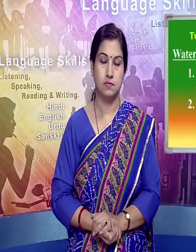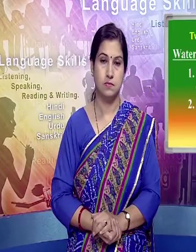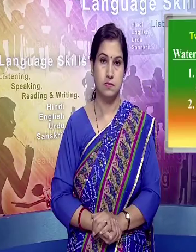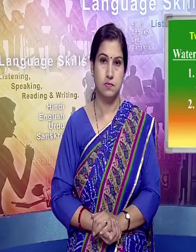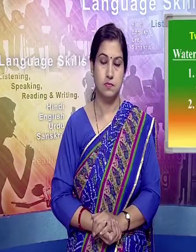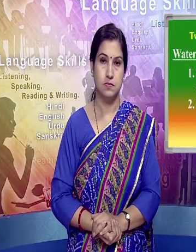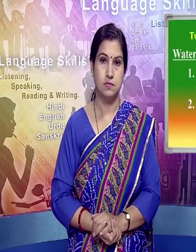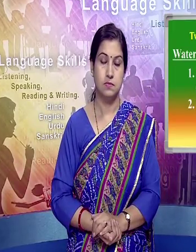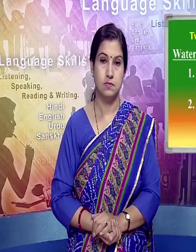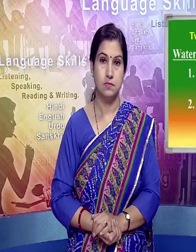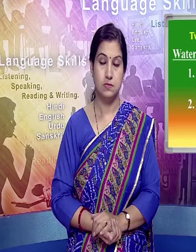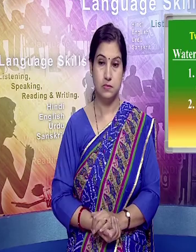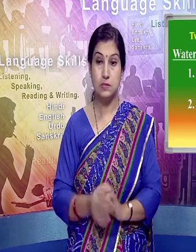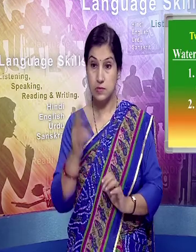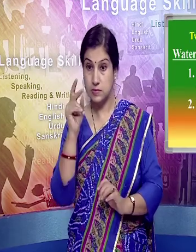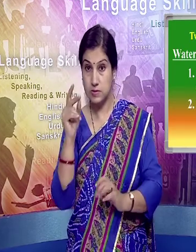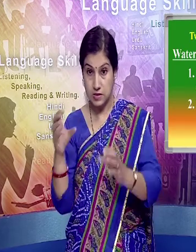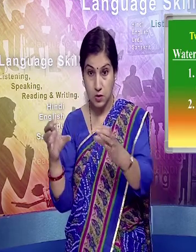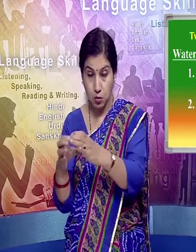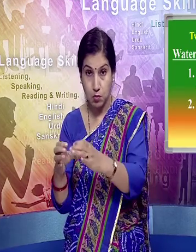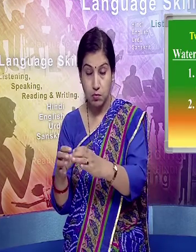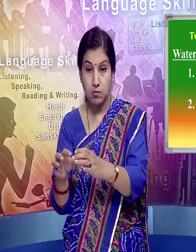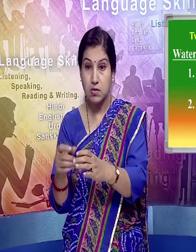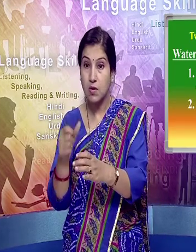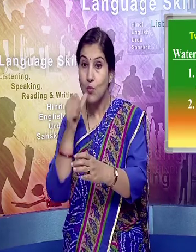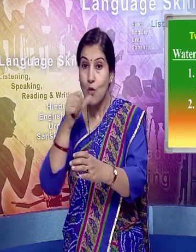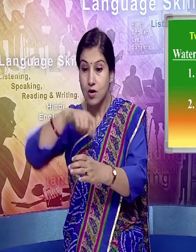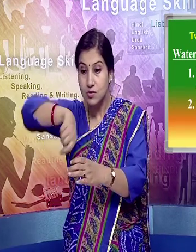The second group of vitamin is water-soluble vitamins.